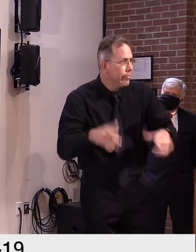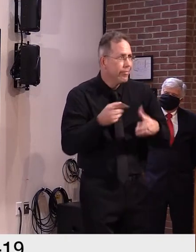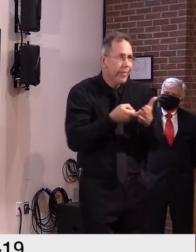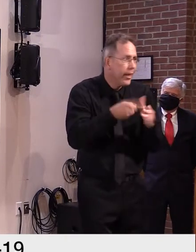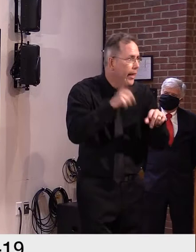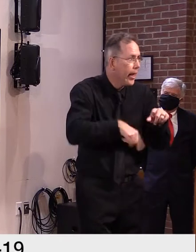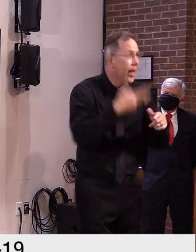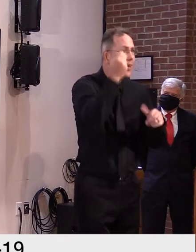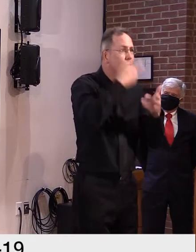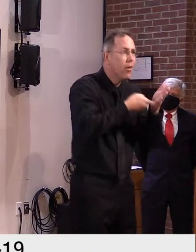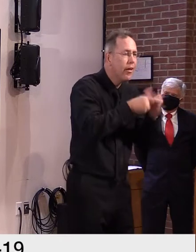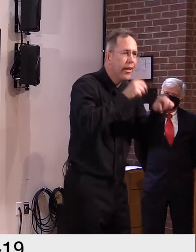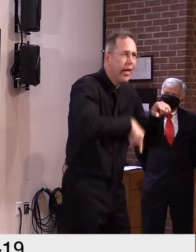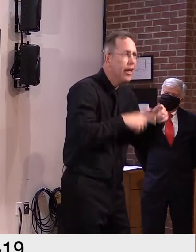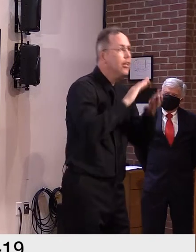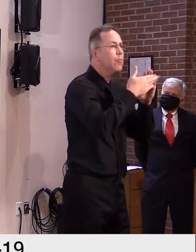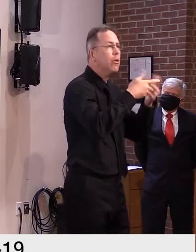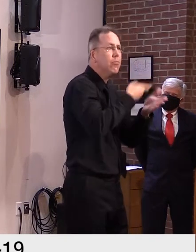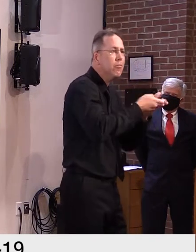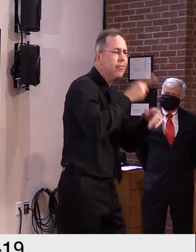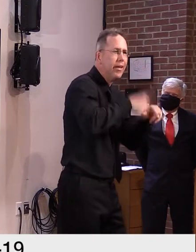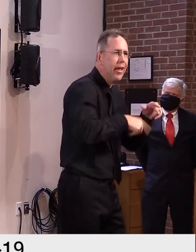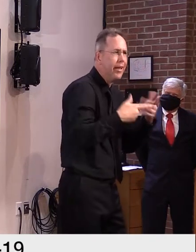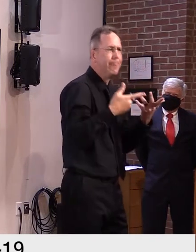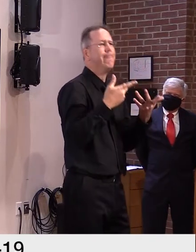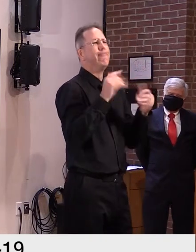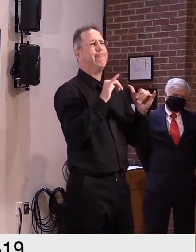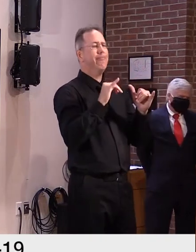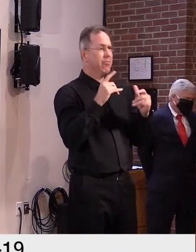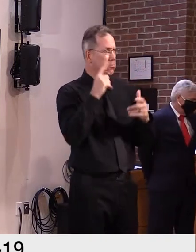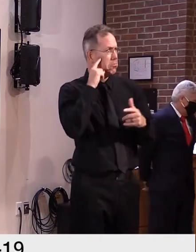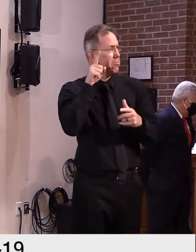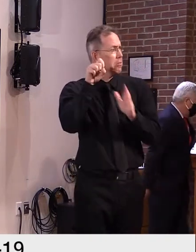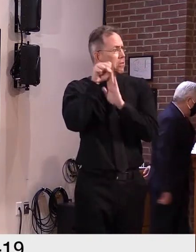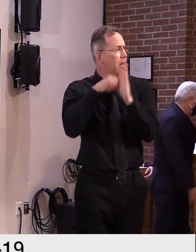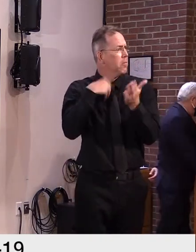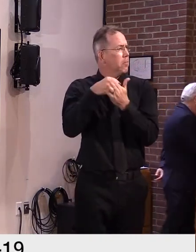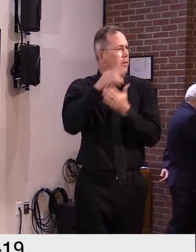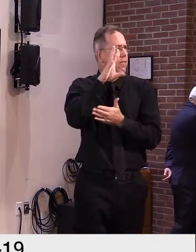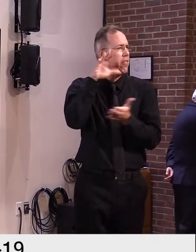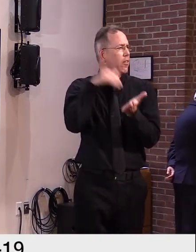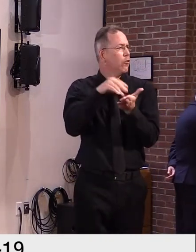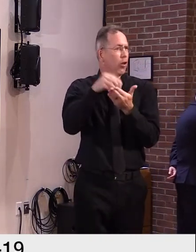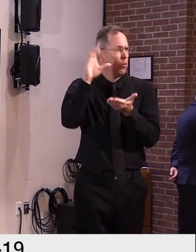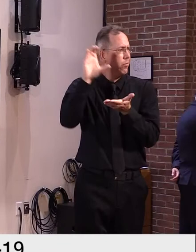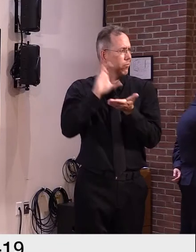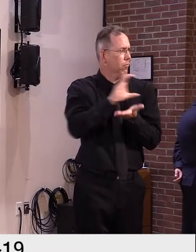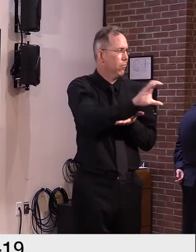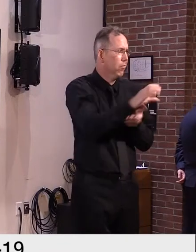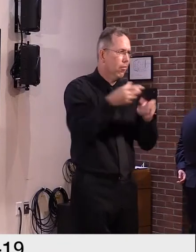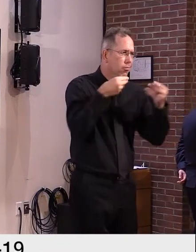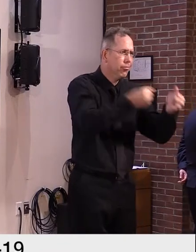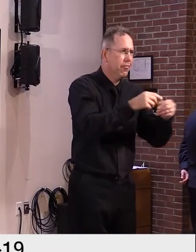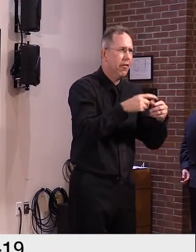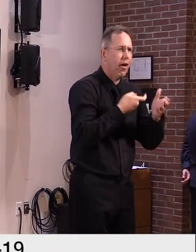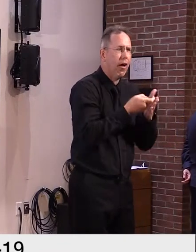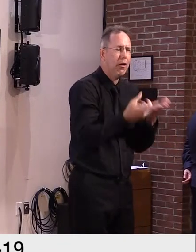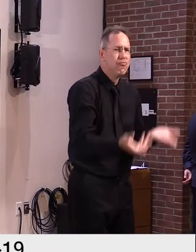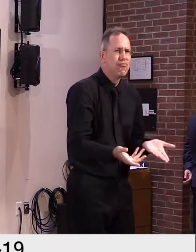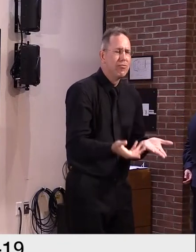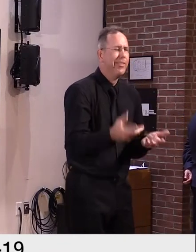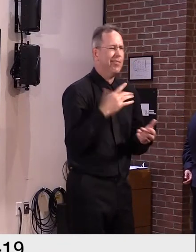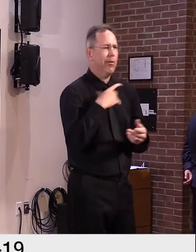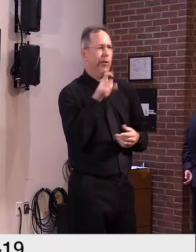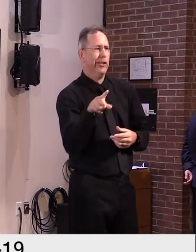facilities, cultural institutions, nonprofits that are often volunteer-run passion projects as opposed to